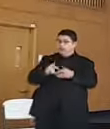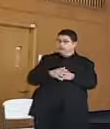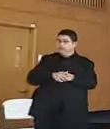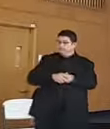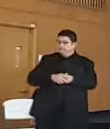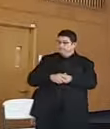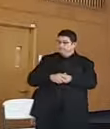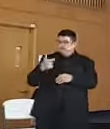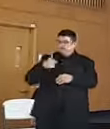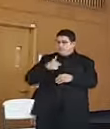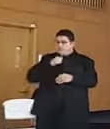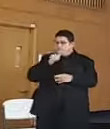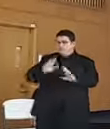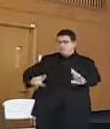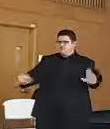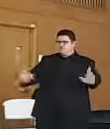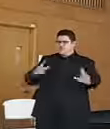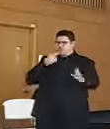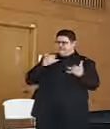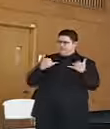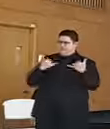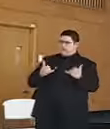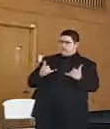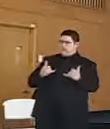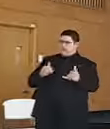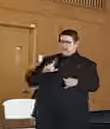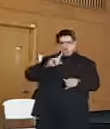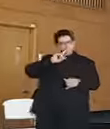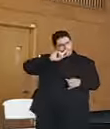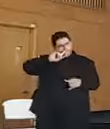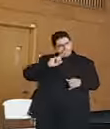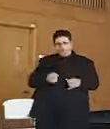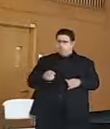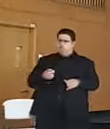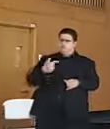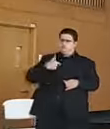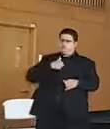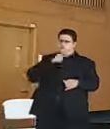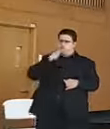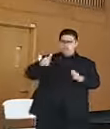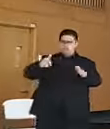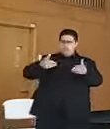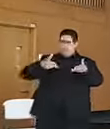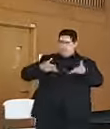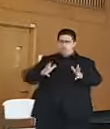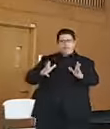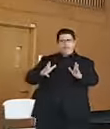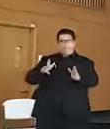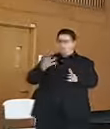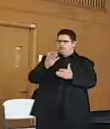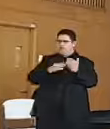not yet ready to say today, absolutely, that we're not going to allow some of these